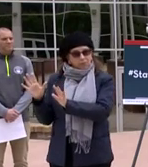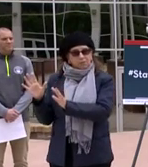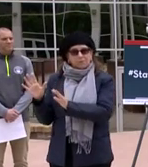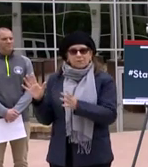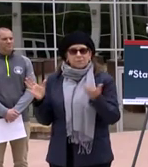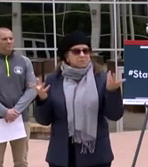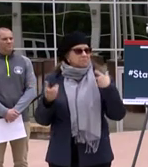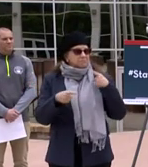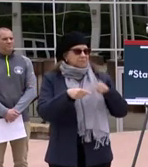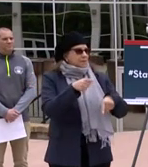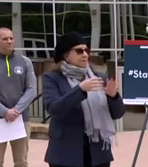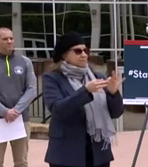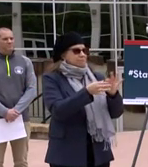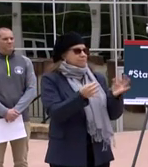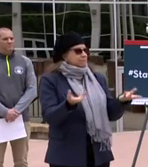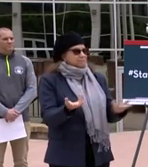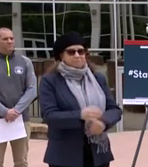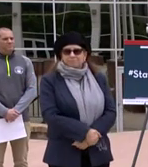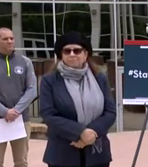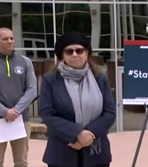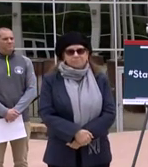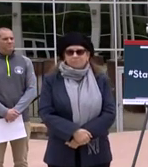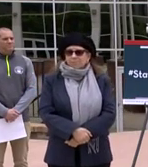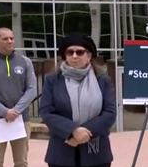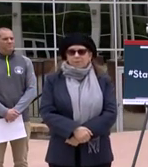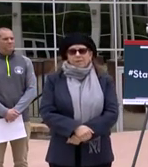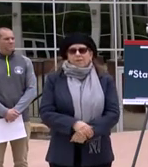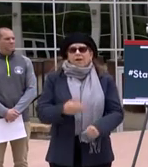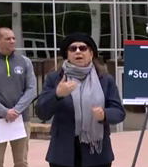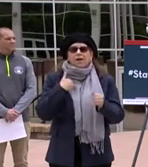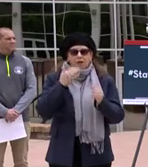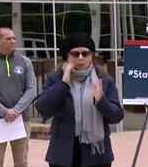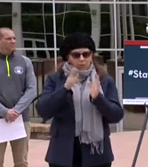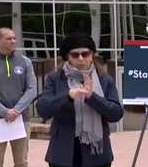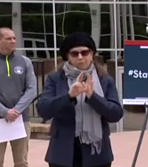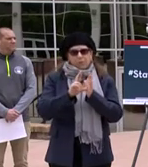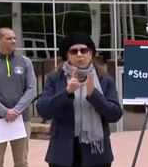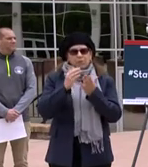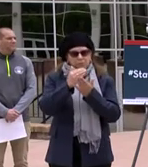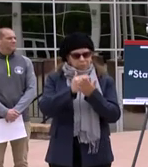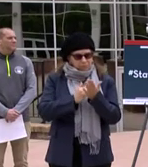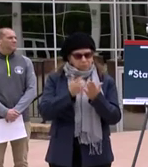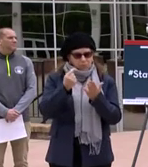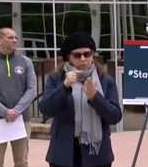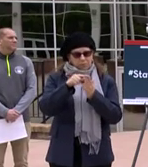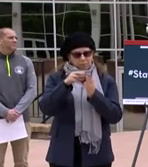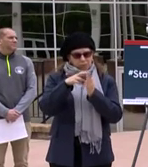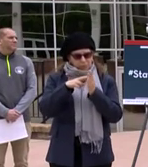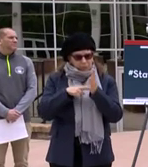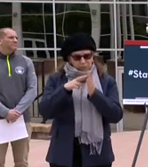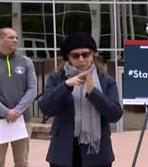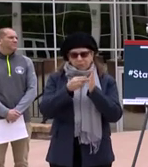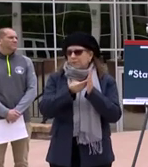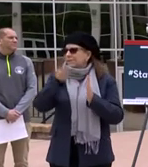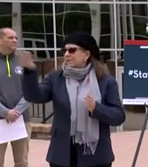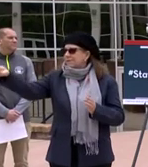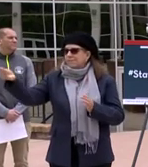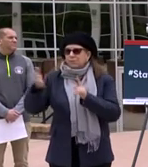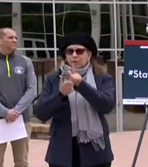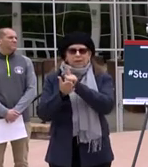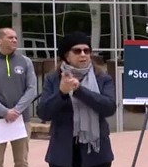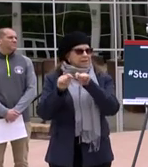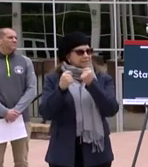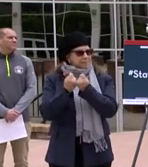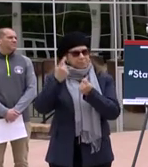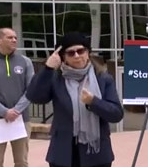Sam. We will review it and refer it to our legal teams. Yes? Mayor Bowser, in other states